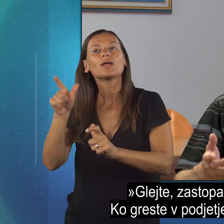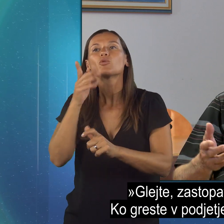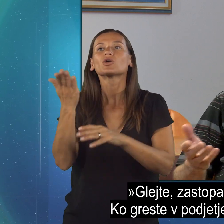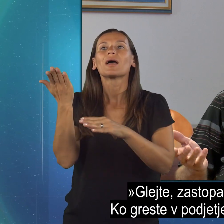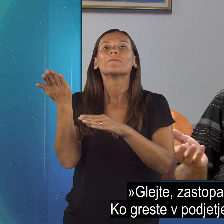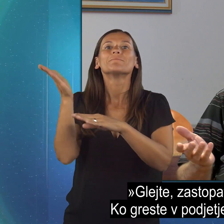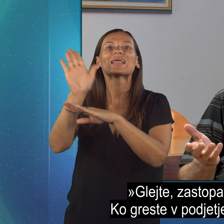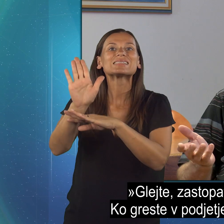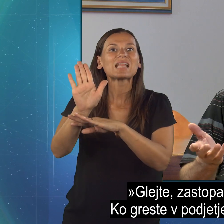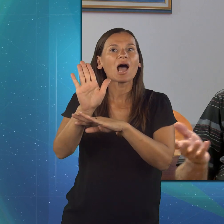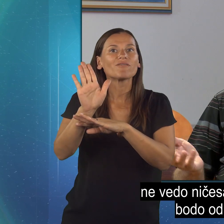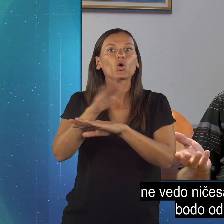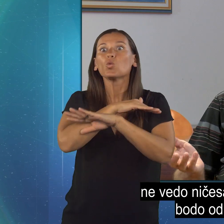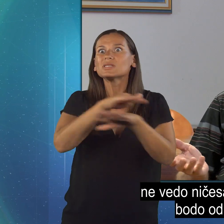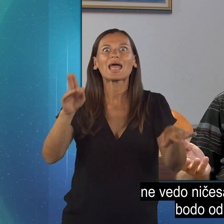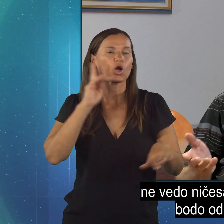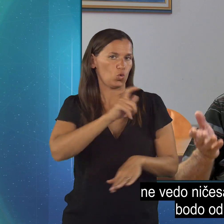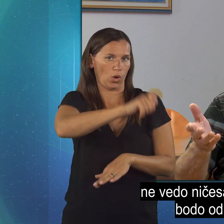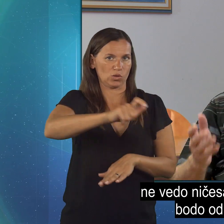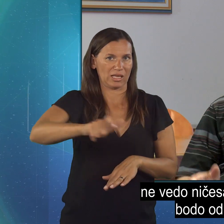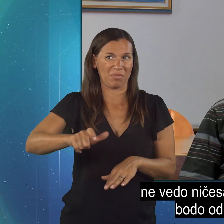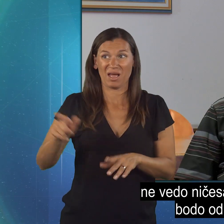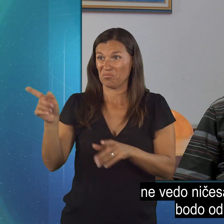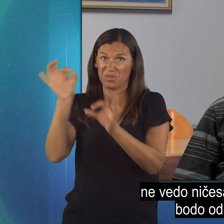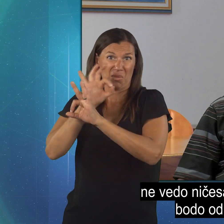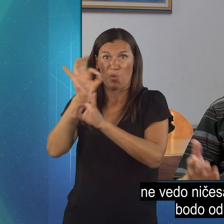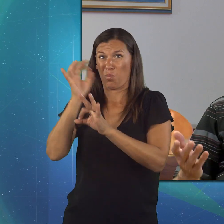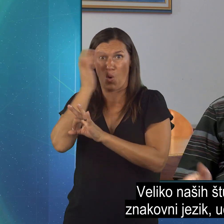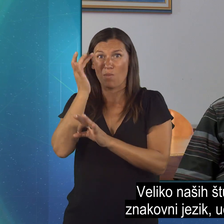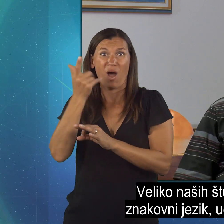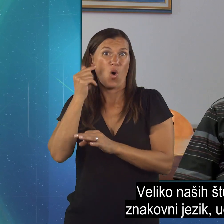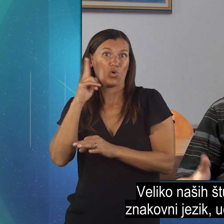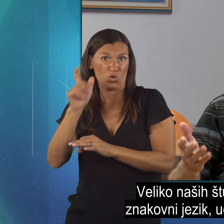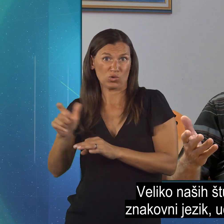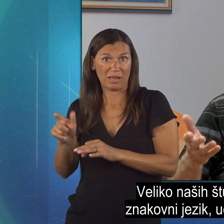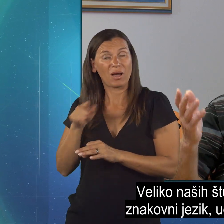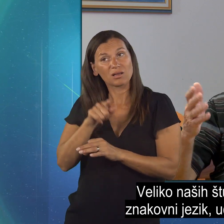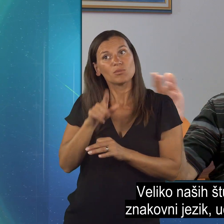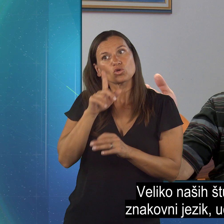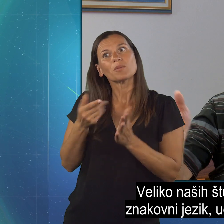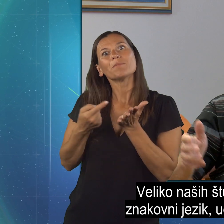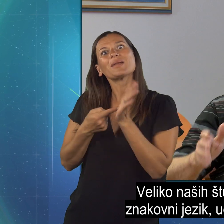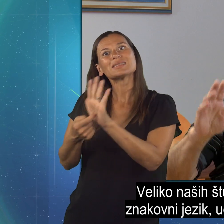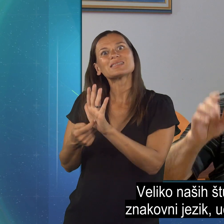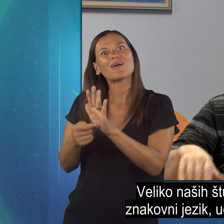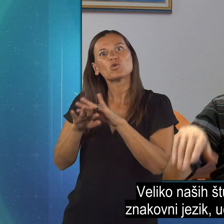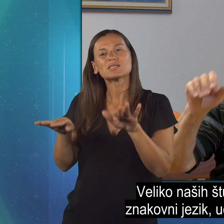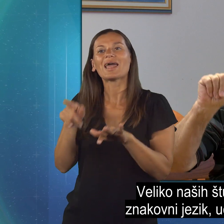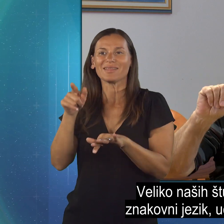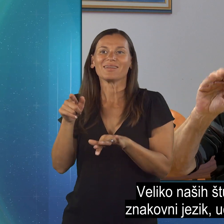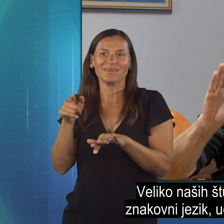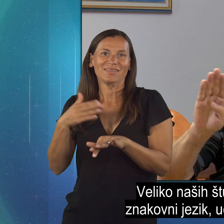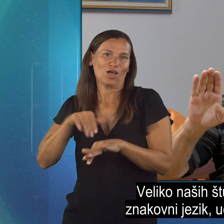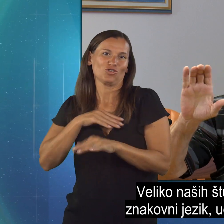business, people don't know anything about deaf people, they learn from you. Many of our students, they teach sign language, they teach